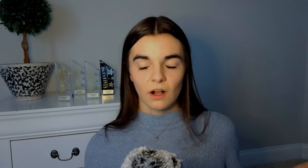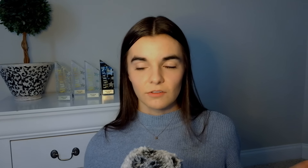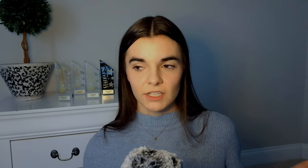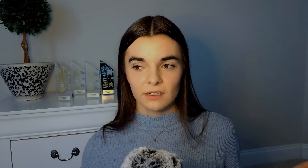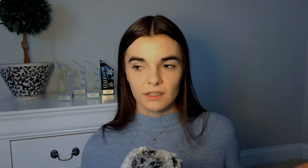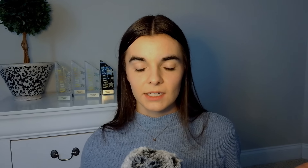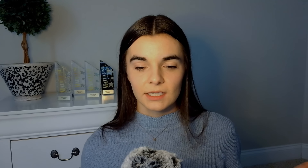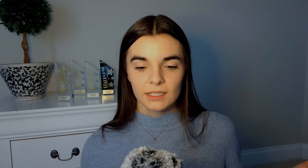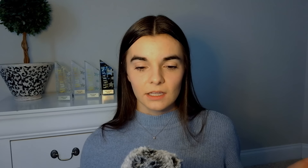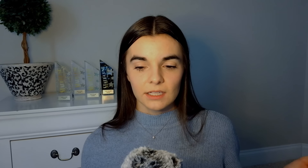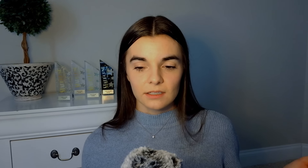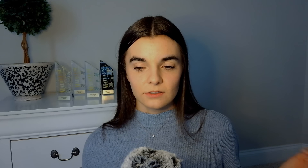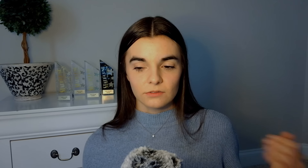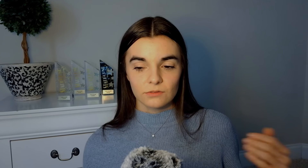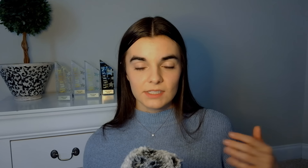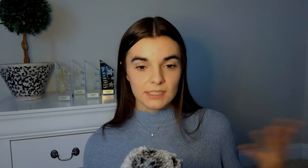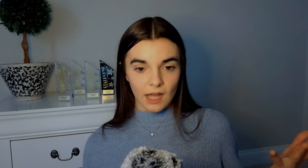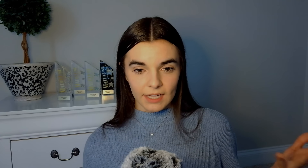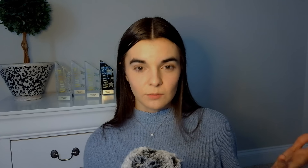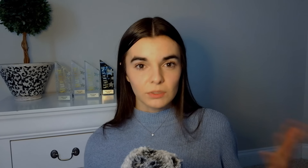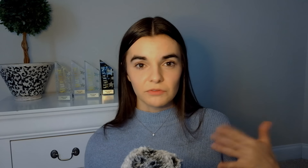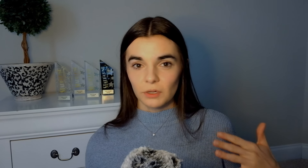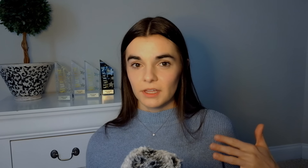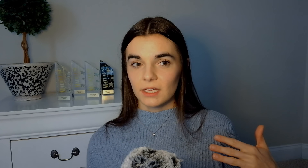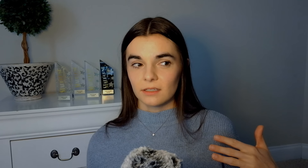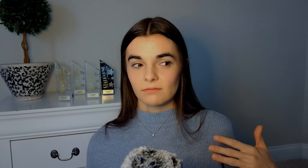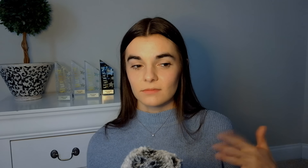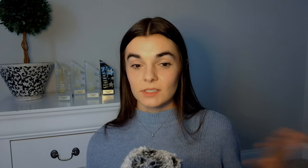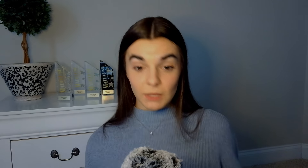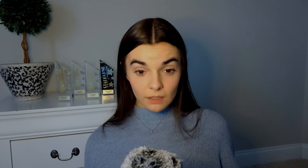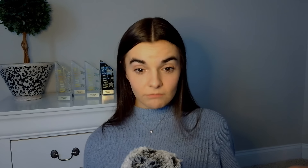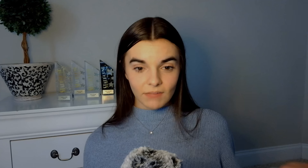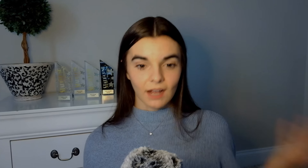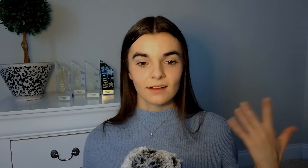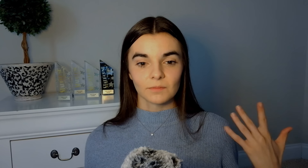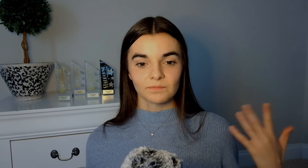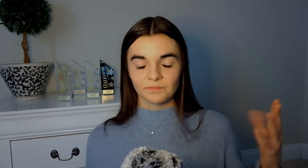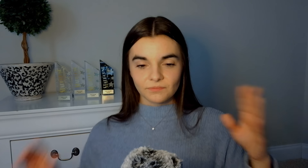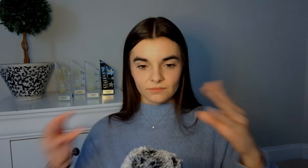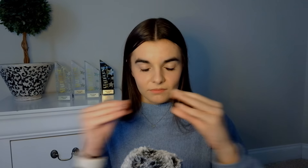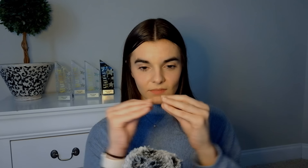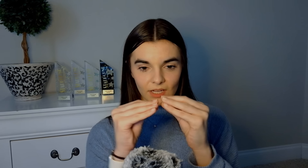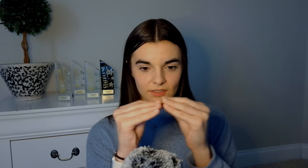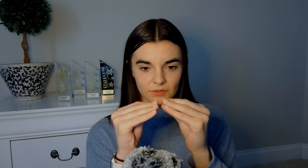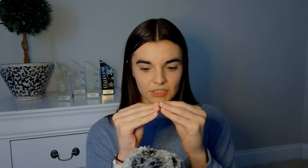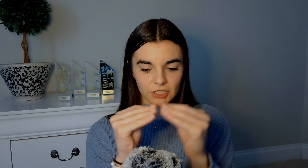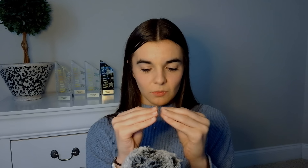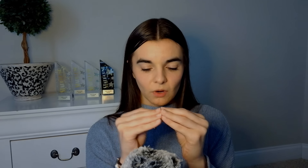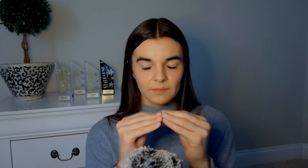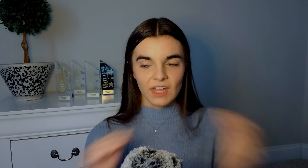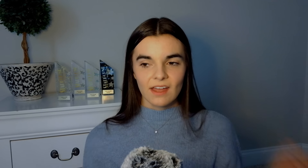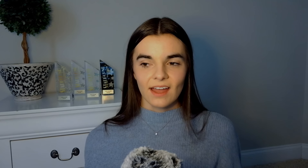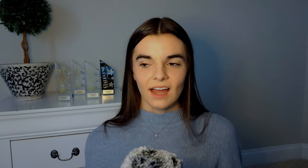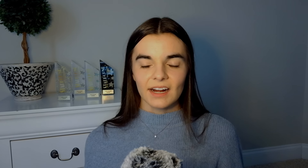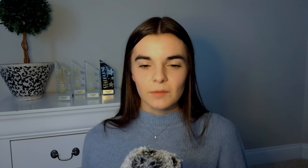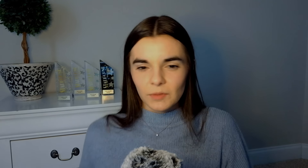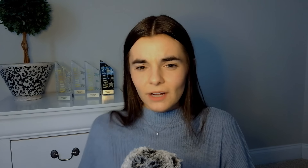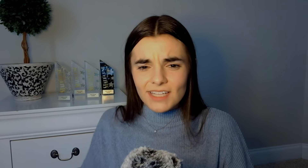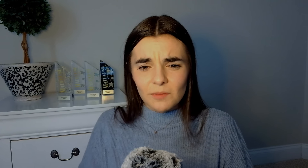often, like, sign before they can speak. So teaching more. And I remember I was at a